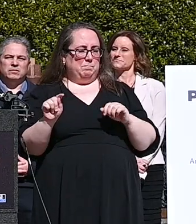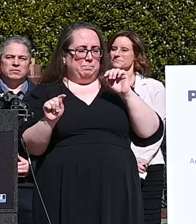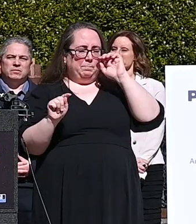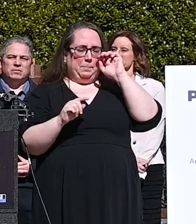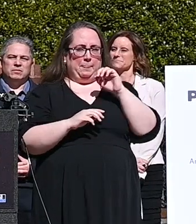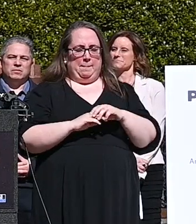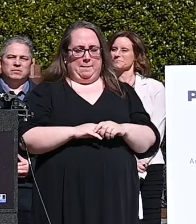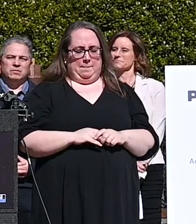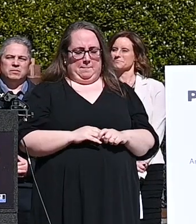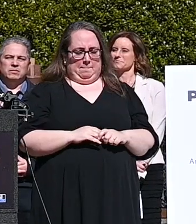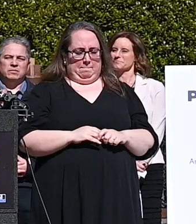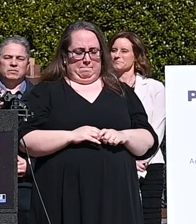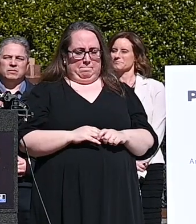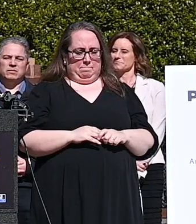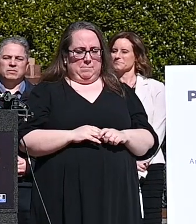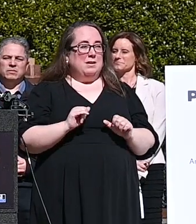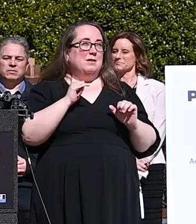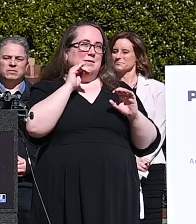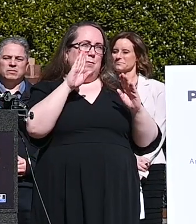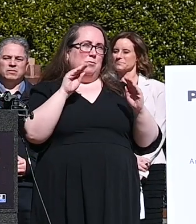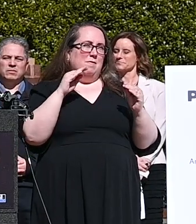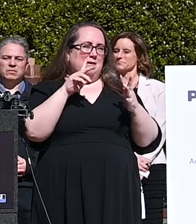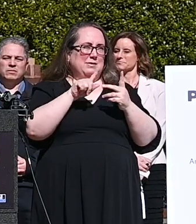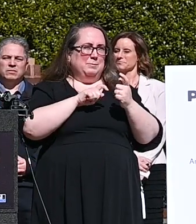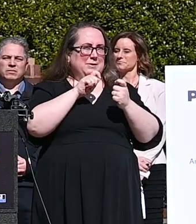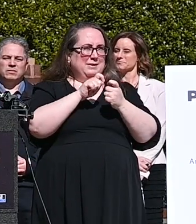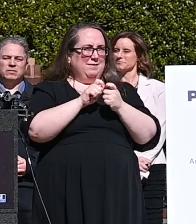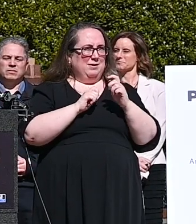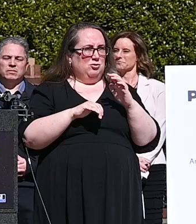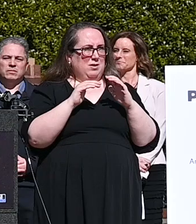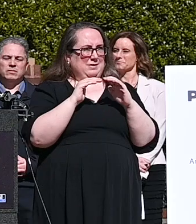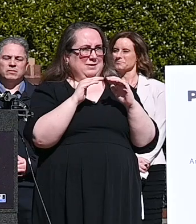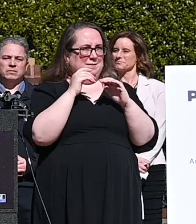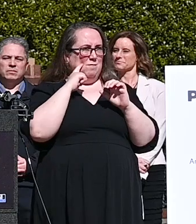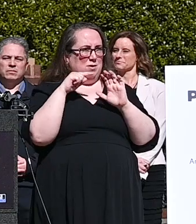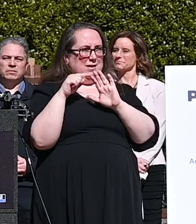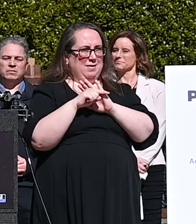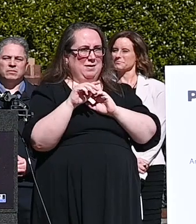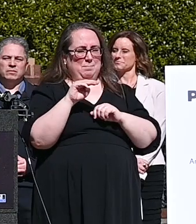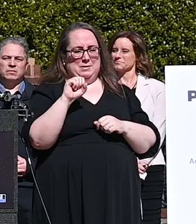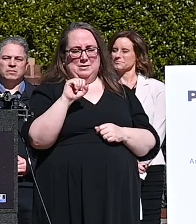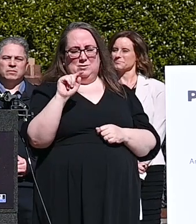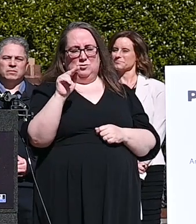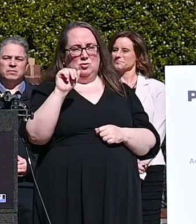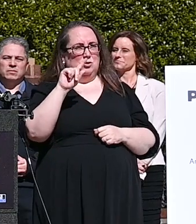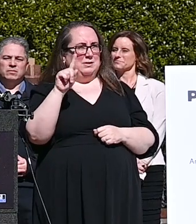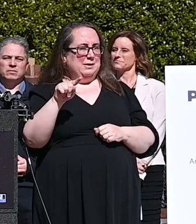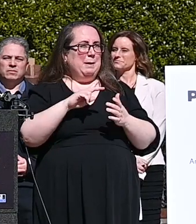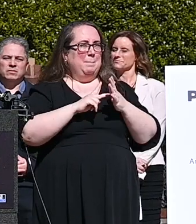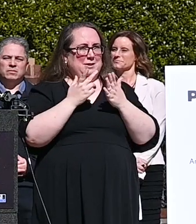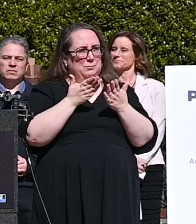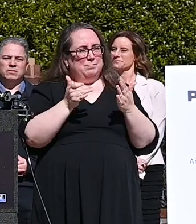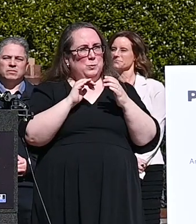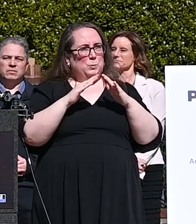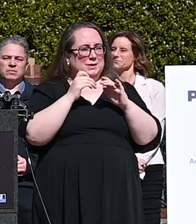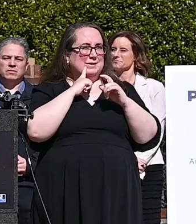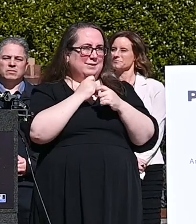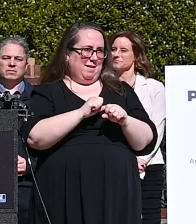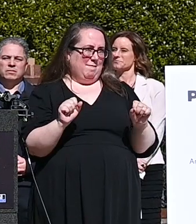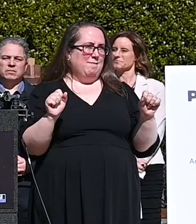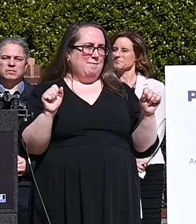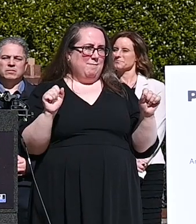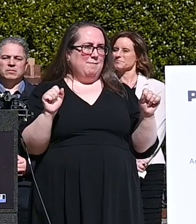While this outcome does not provide specific justice for the killing of Ms. Sturtz, it does mean the community is safe, and it